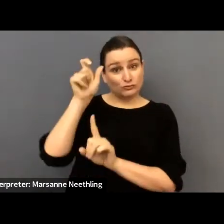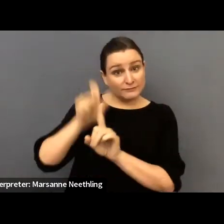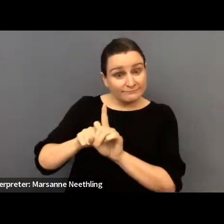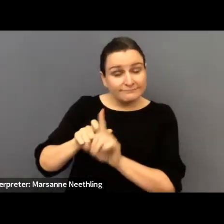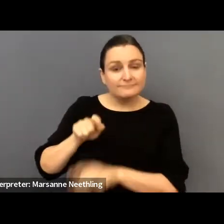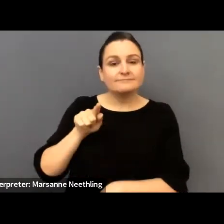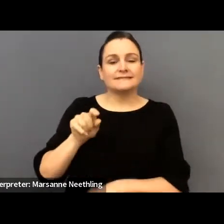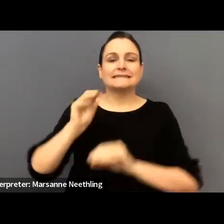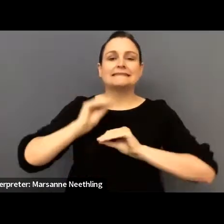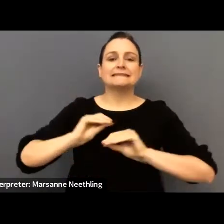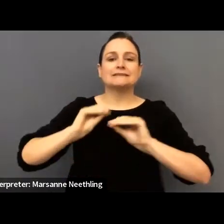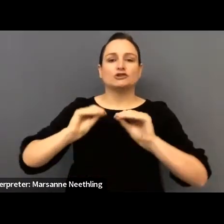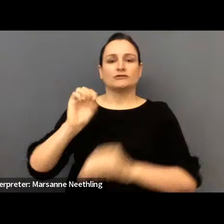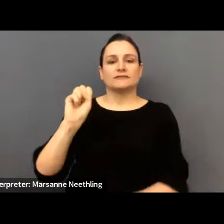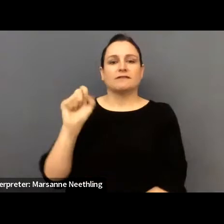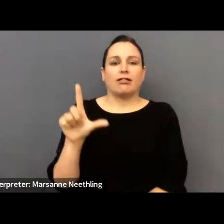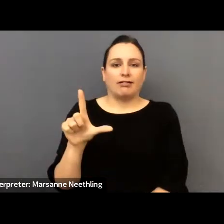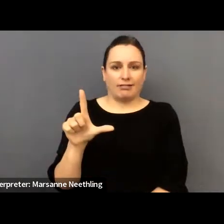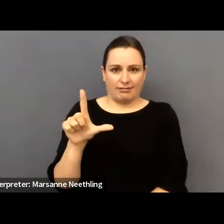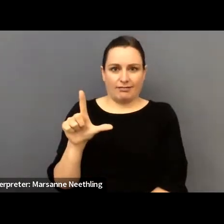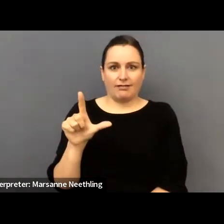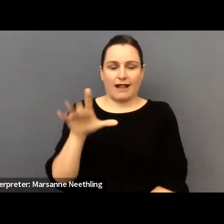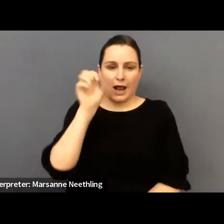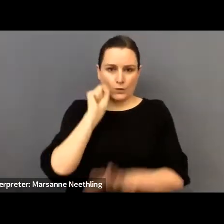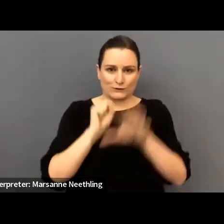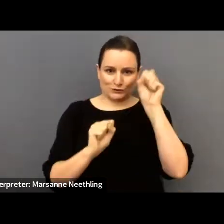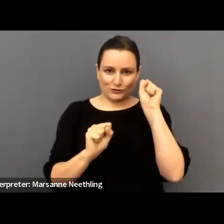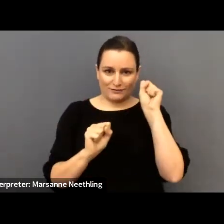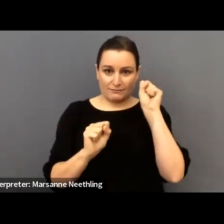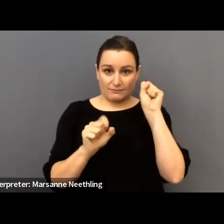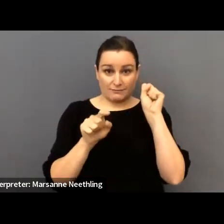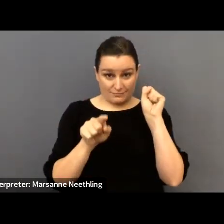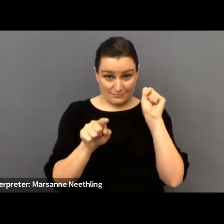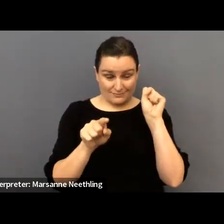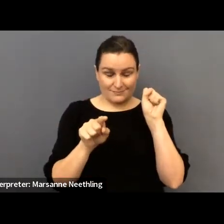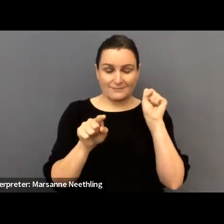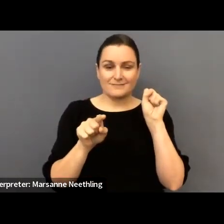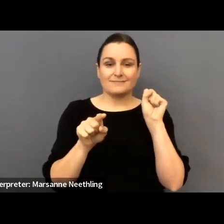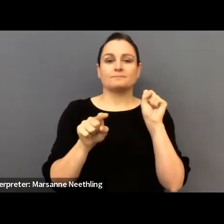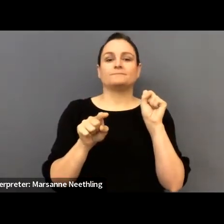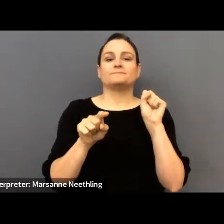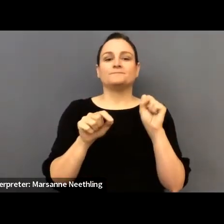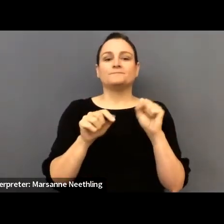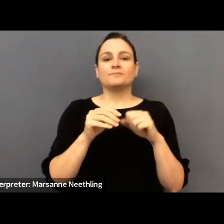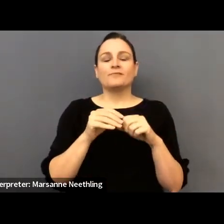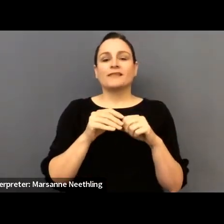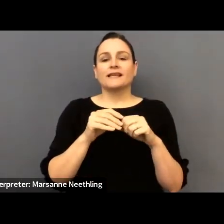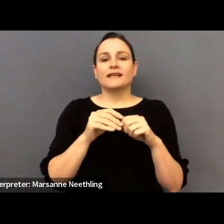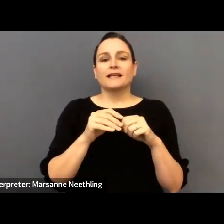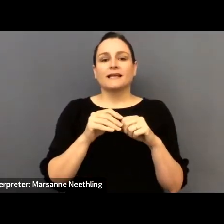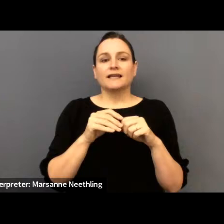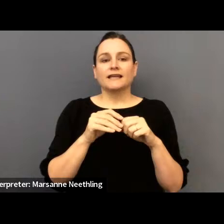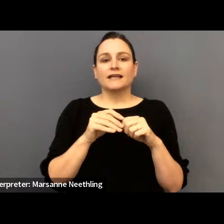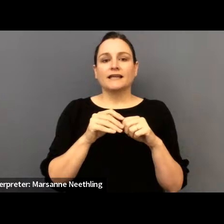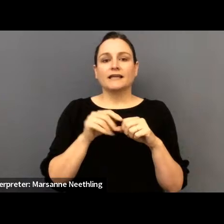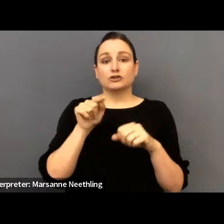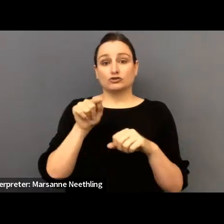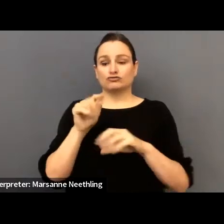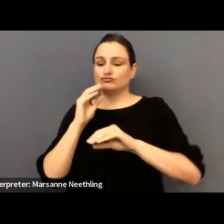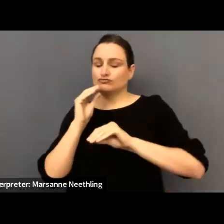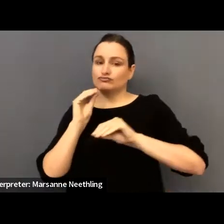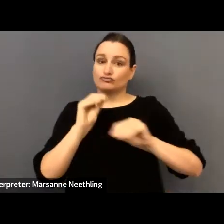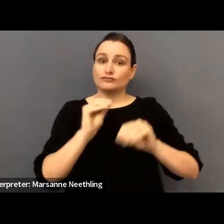and its acquisition, in addition to language to hearing